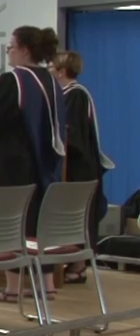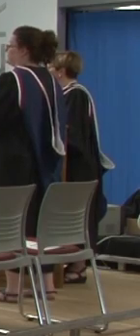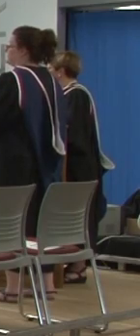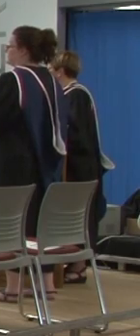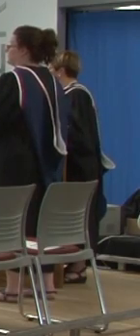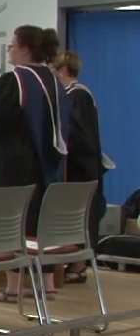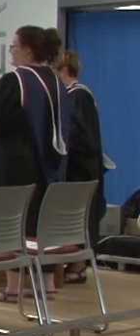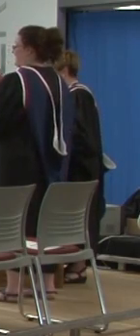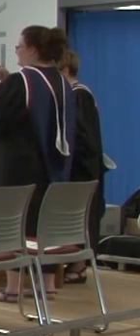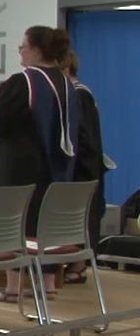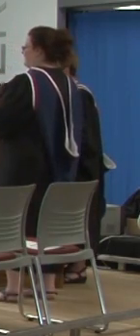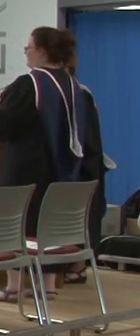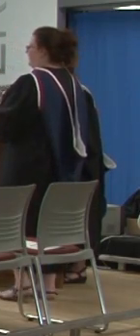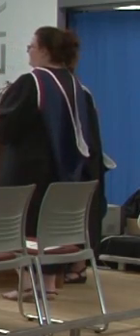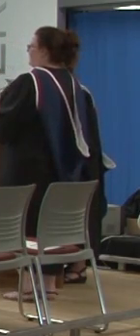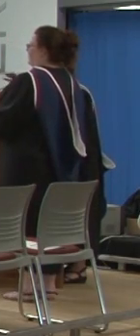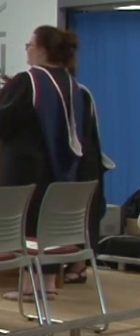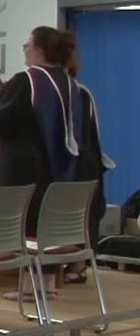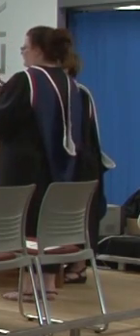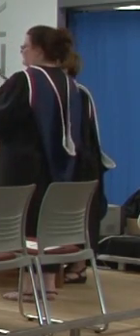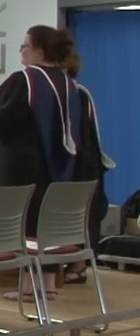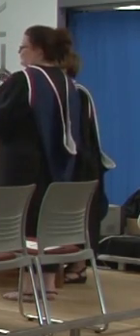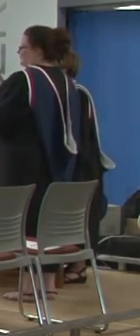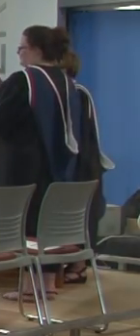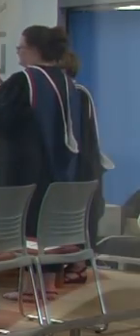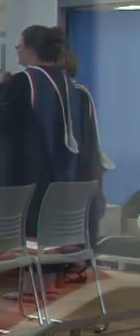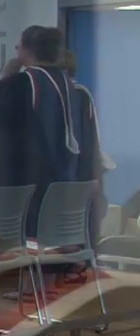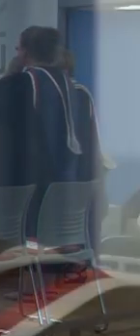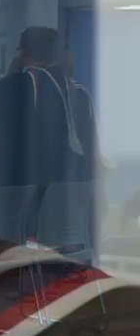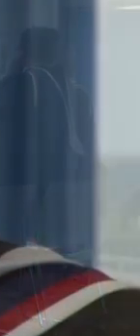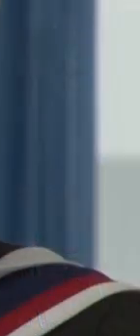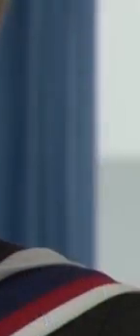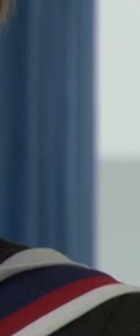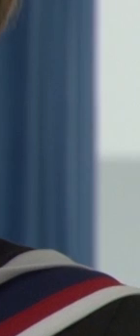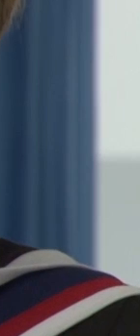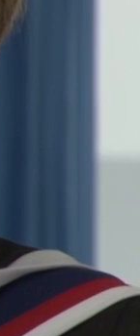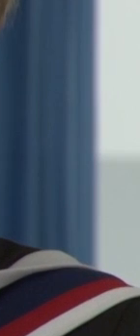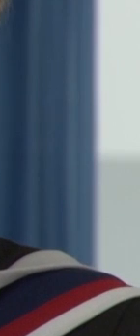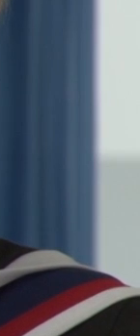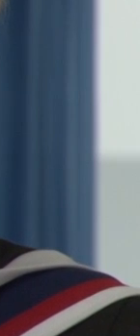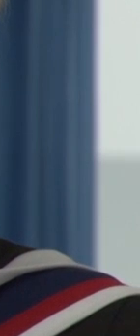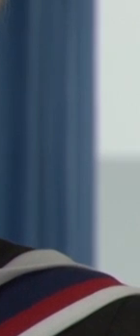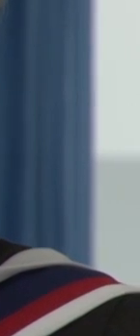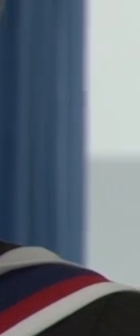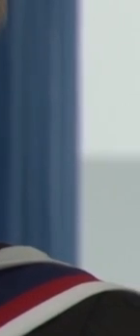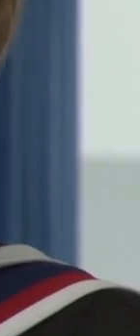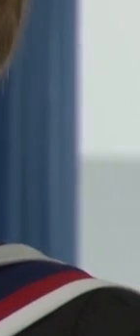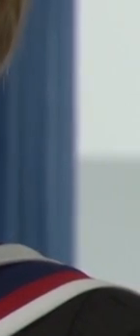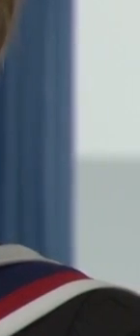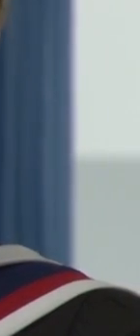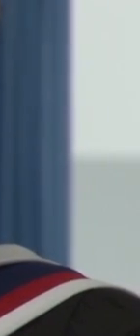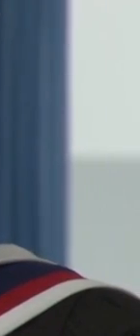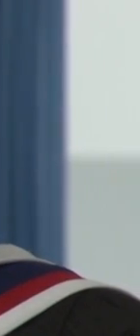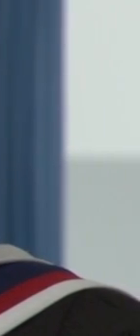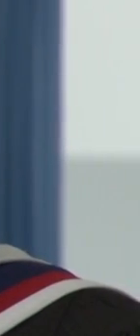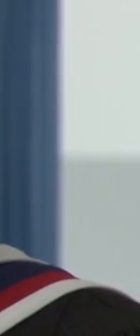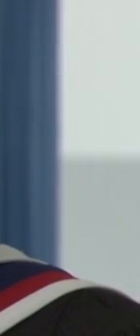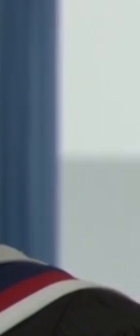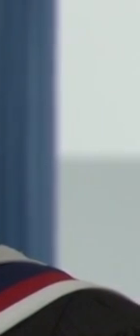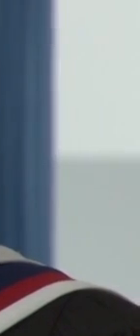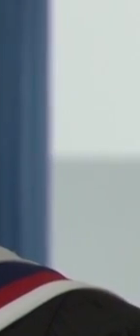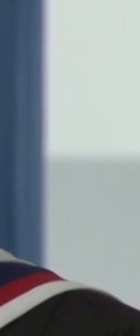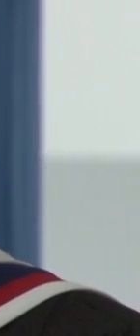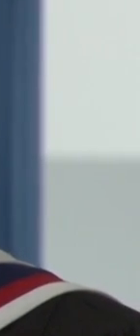literally in love with colleges. Again, the reason I share this with you is because you too can make